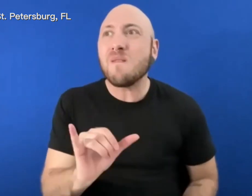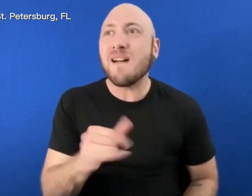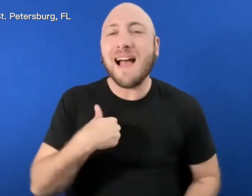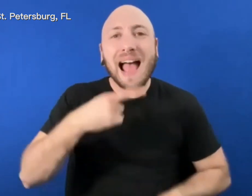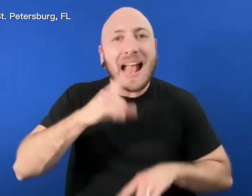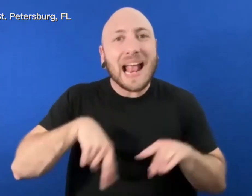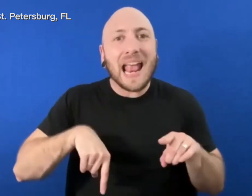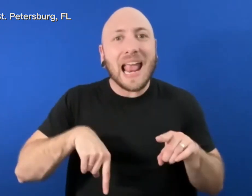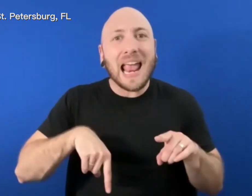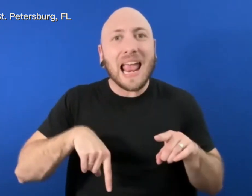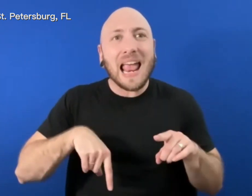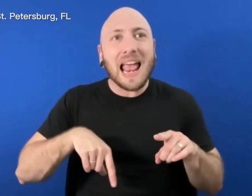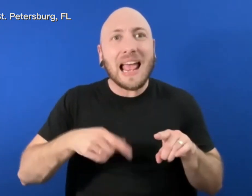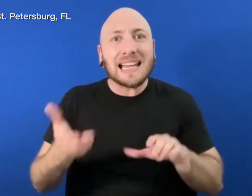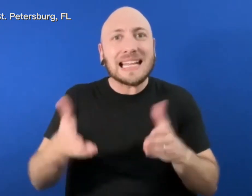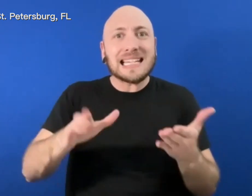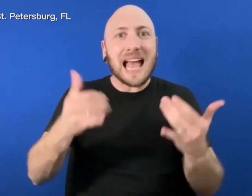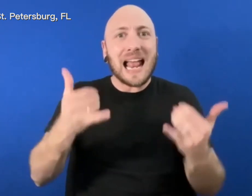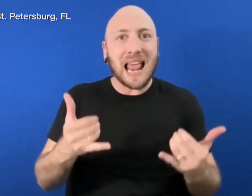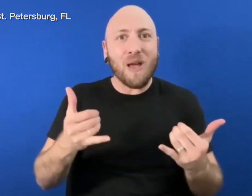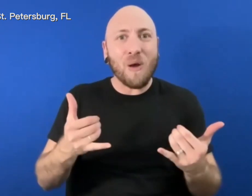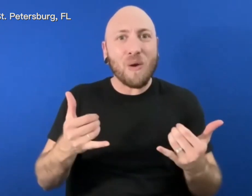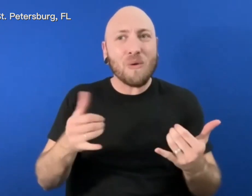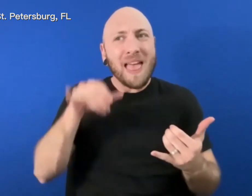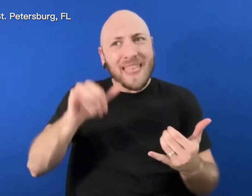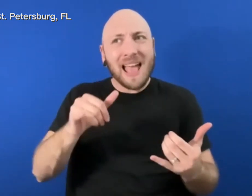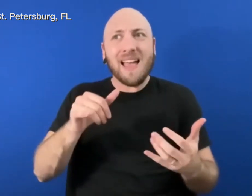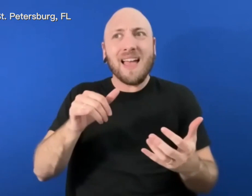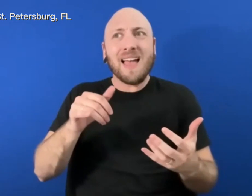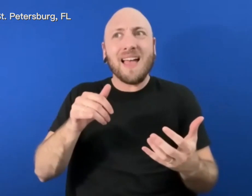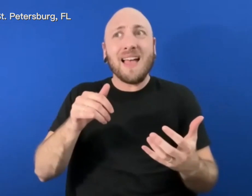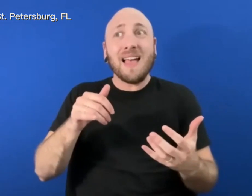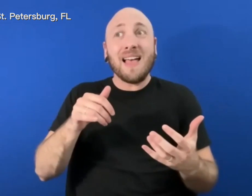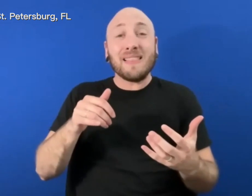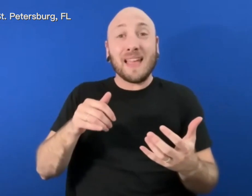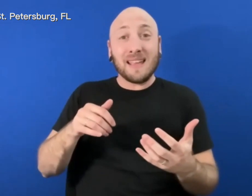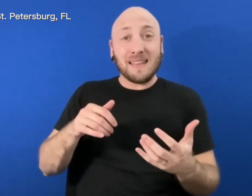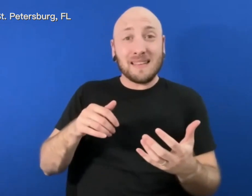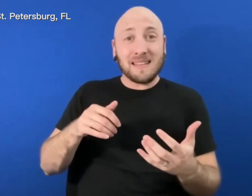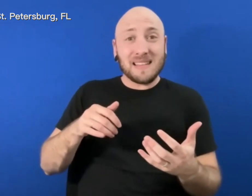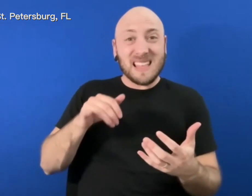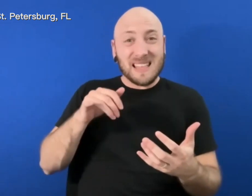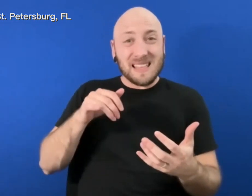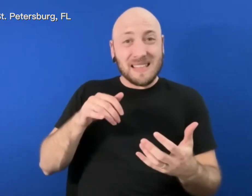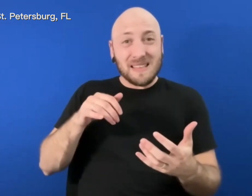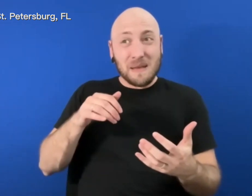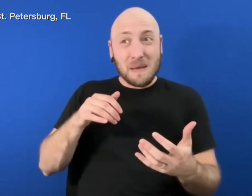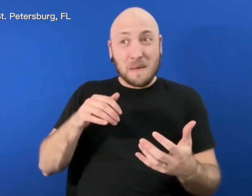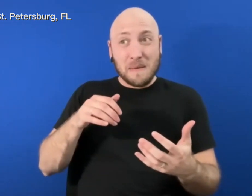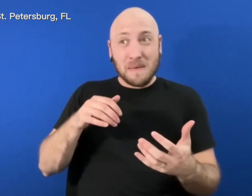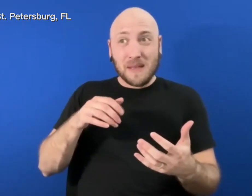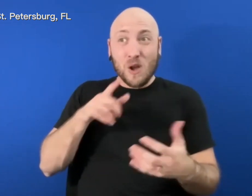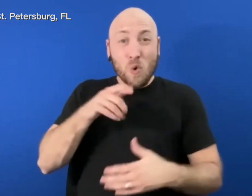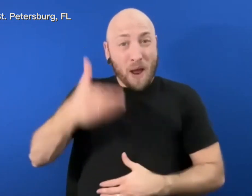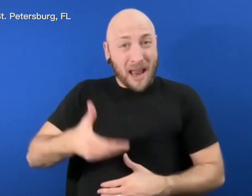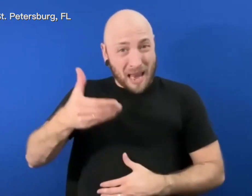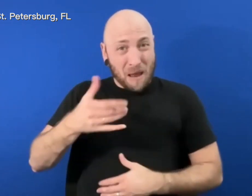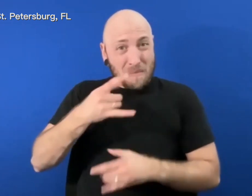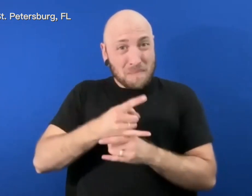couldn't die leaving that as my legacy. It just hurt to think about. And I think I said my first ever prayer that day.